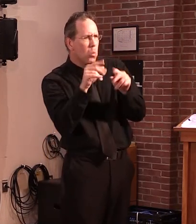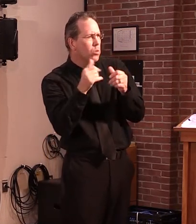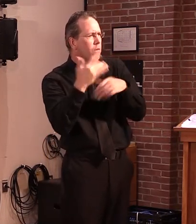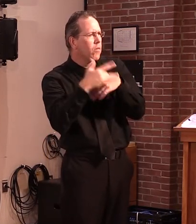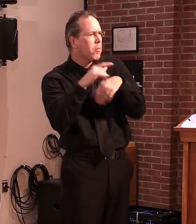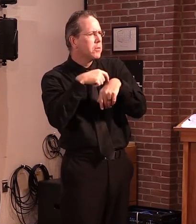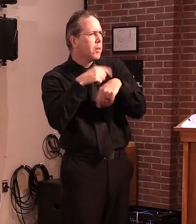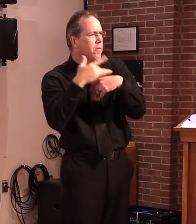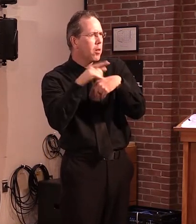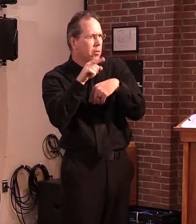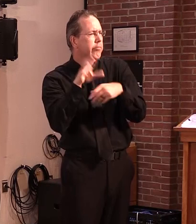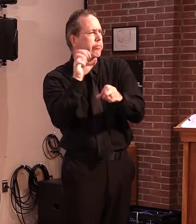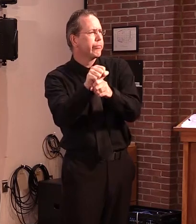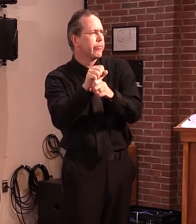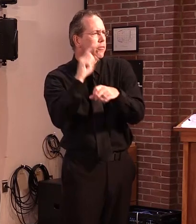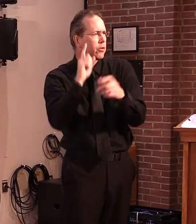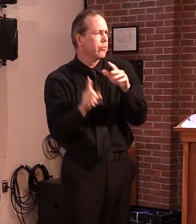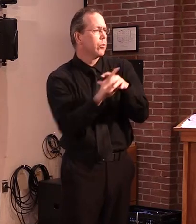are just